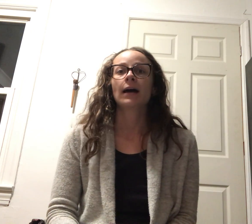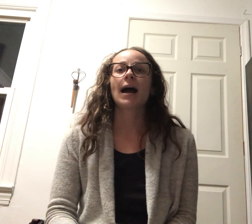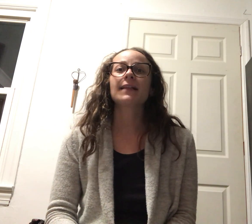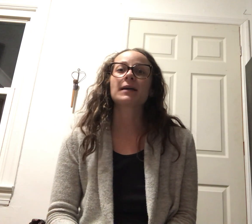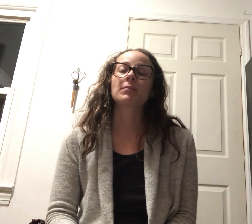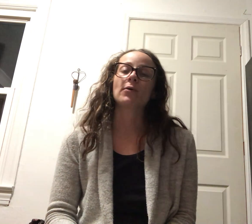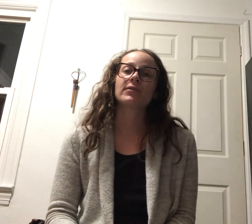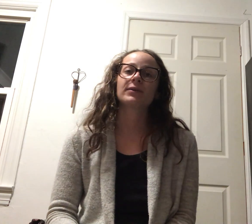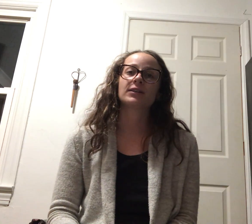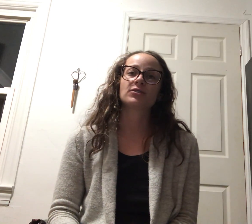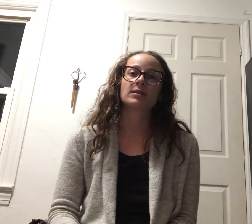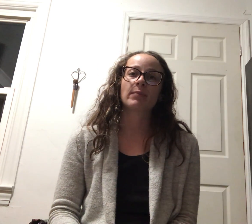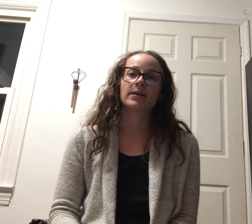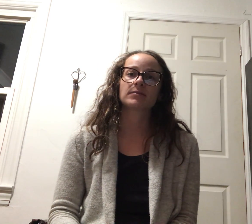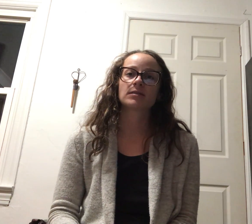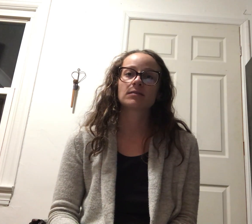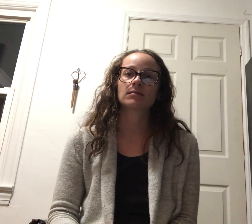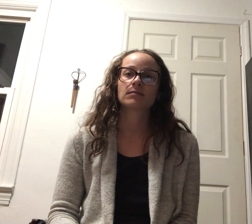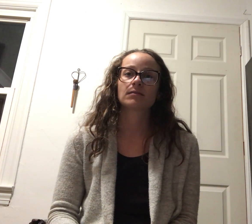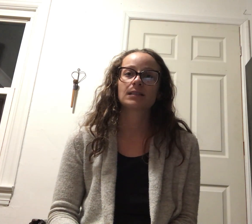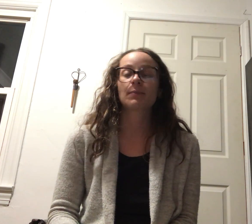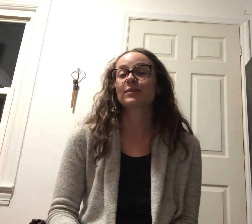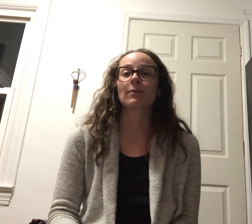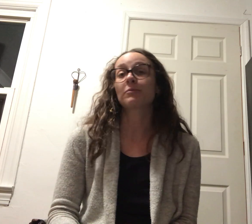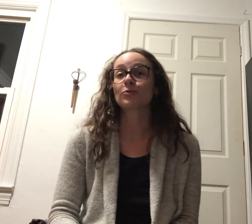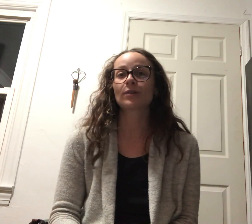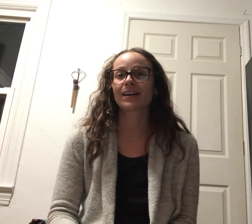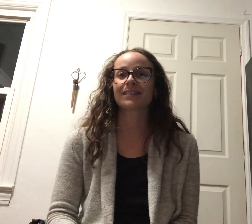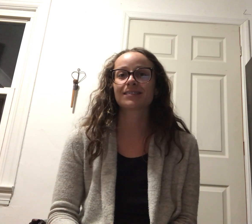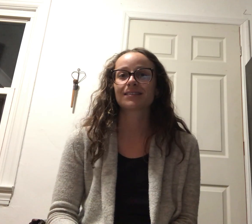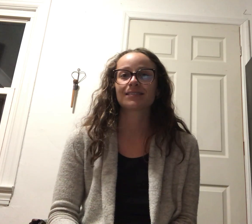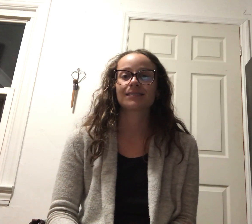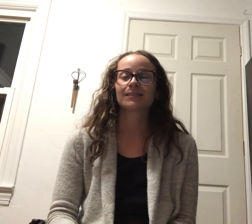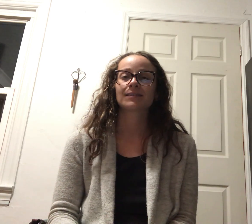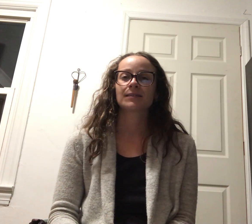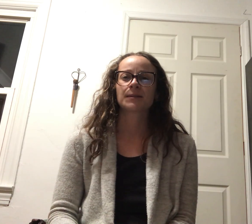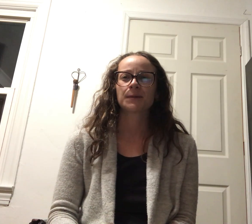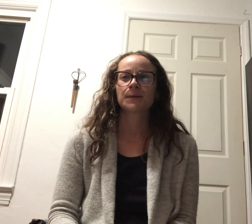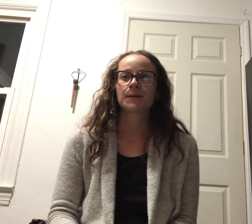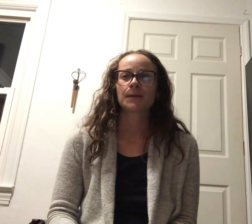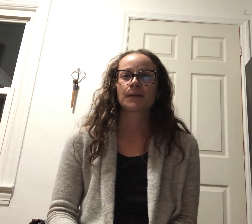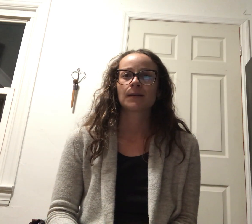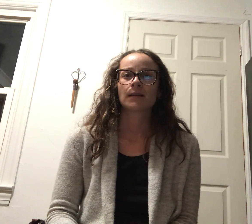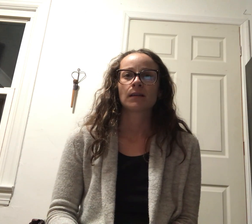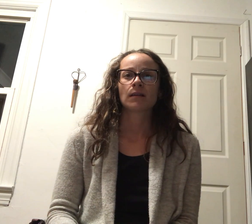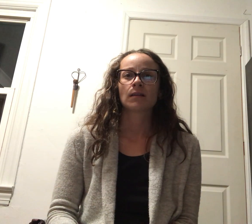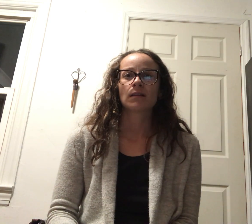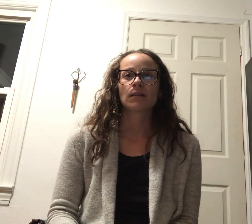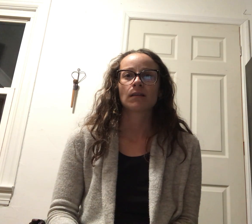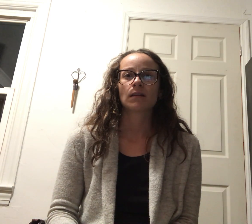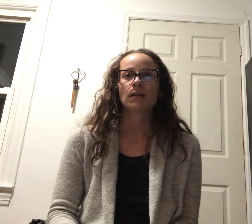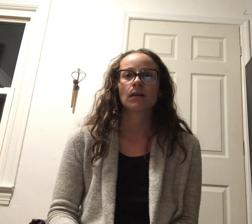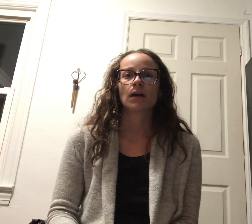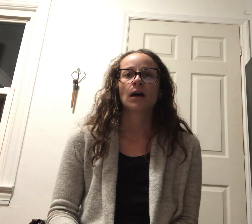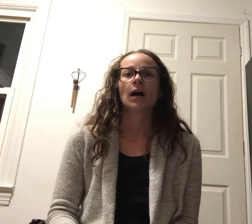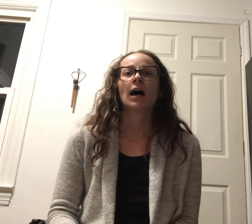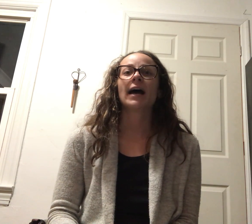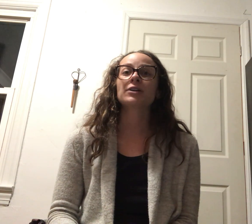I like both. It really just depends. Depends on my mood, I guess. Yeah. I enjoy